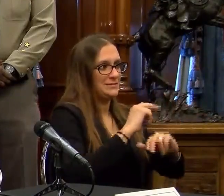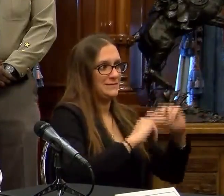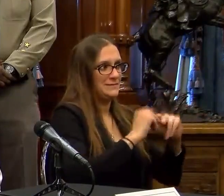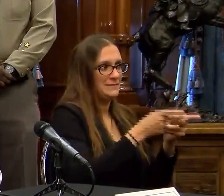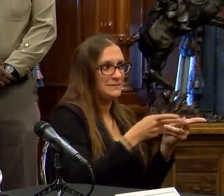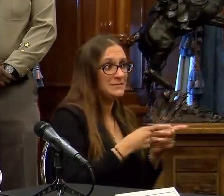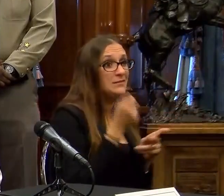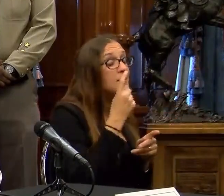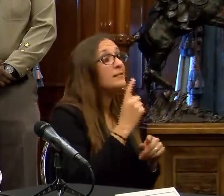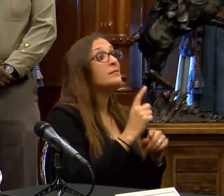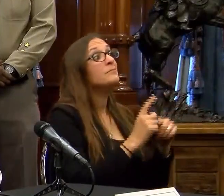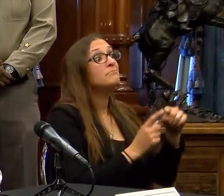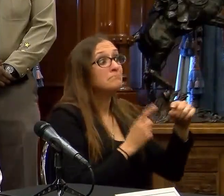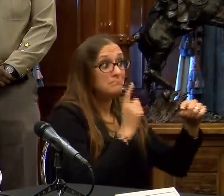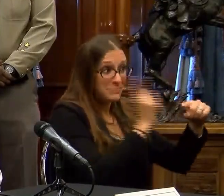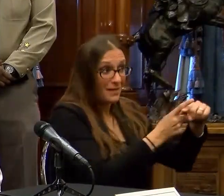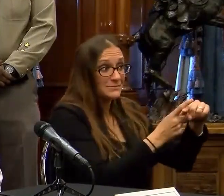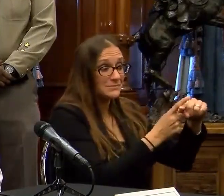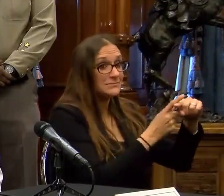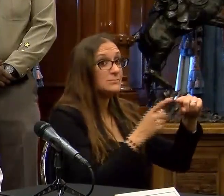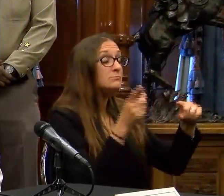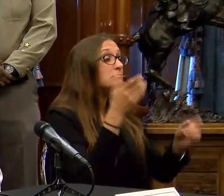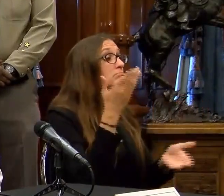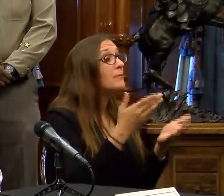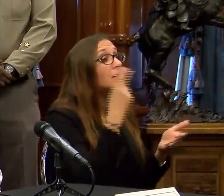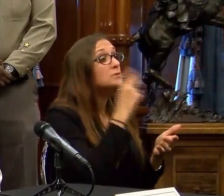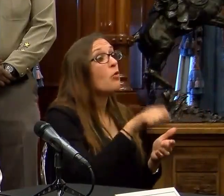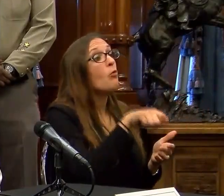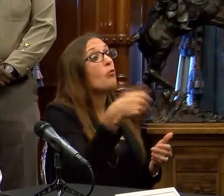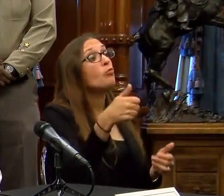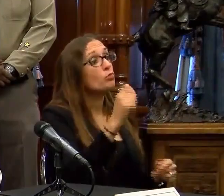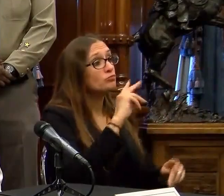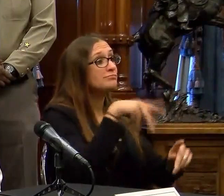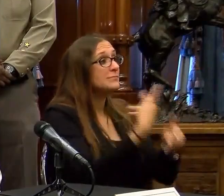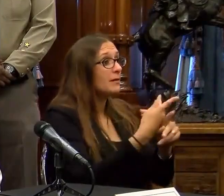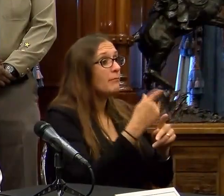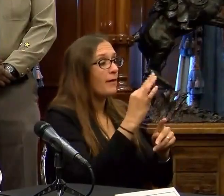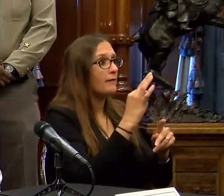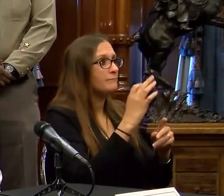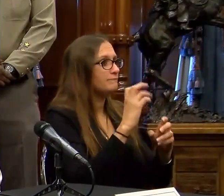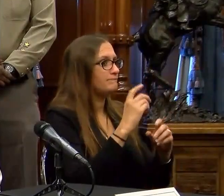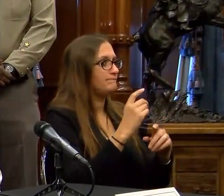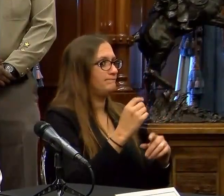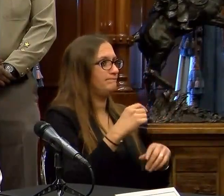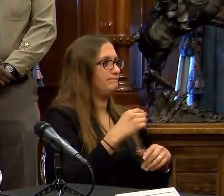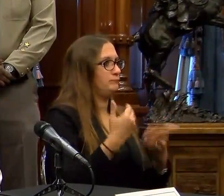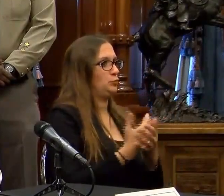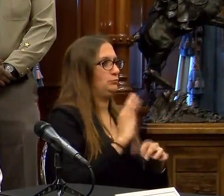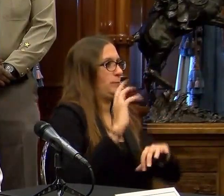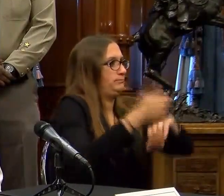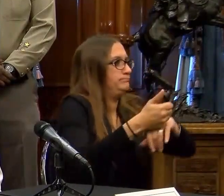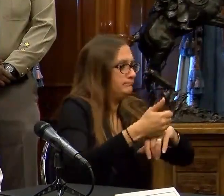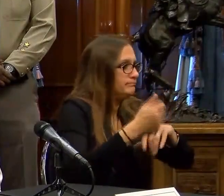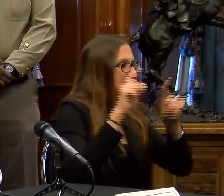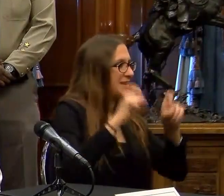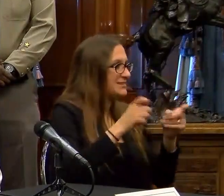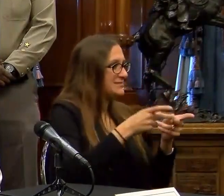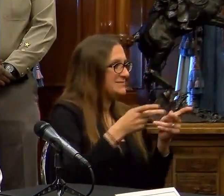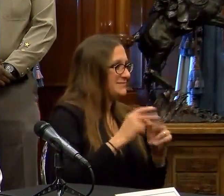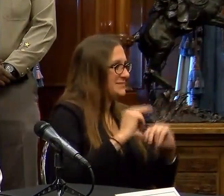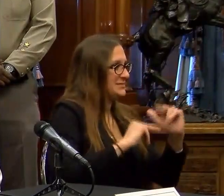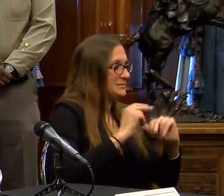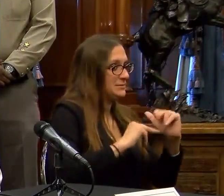But in addition to that, you may see other type of stand-up testing facilities. A goal with the